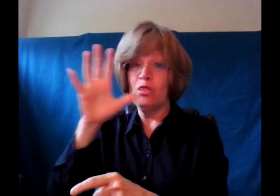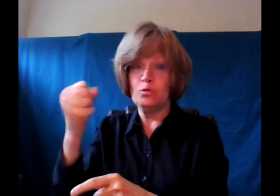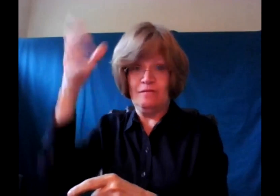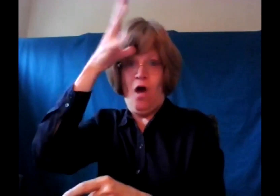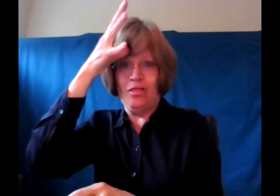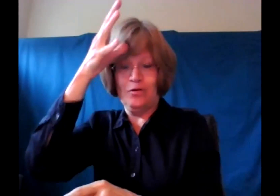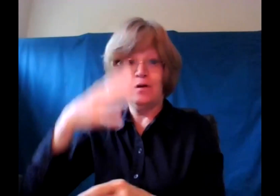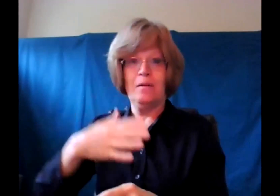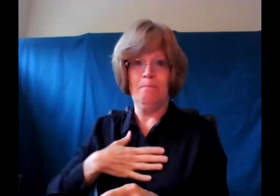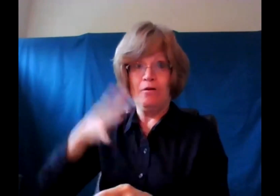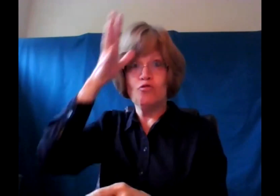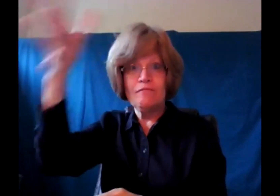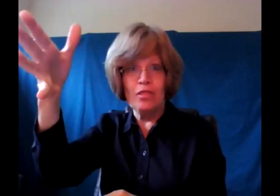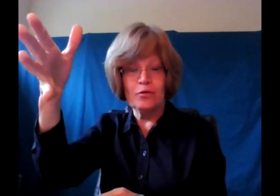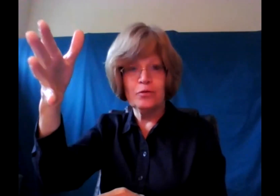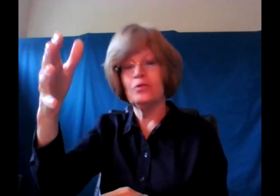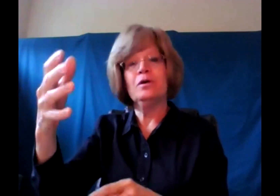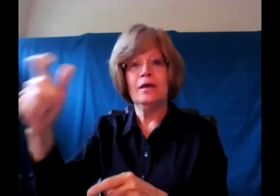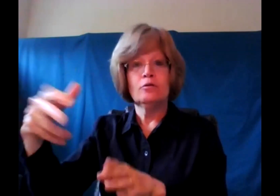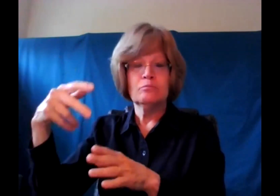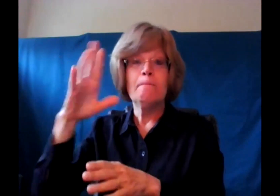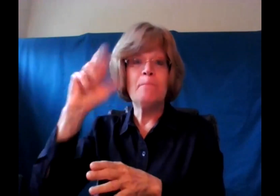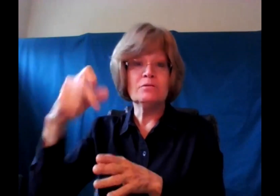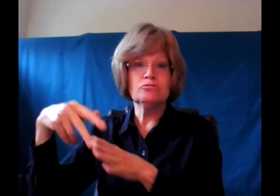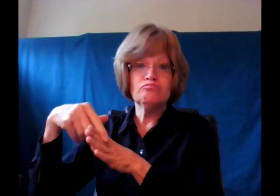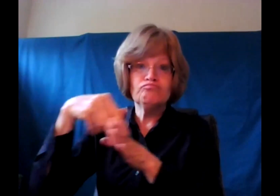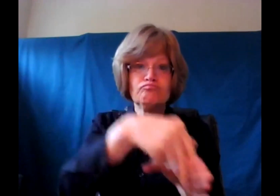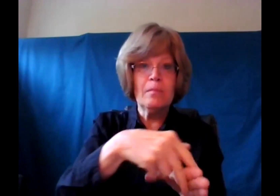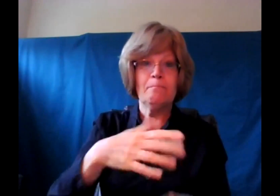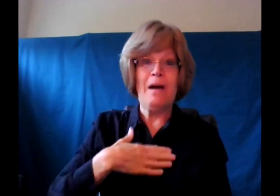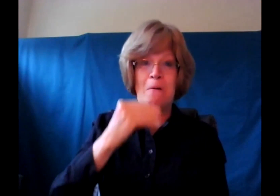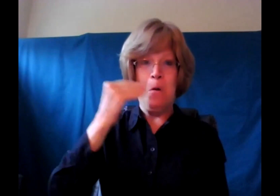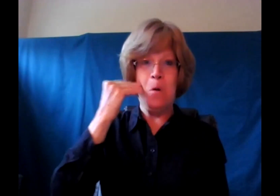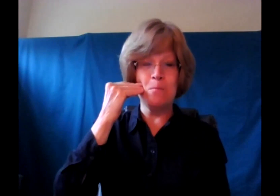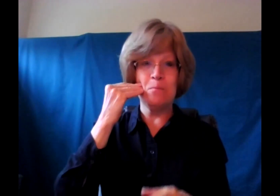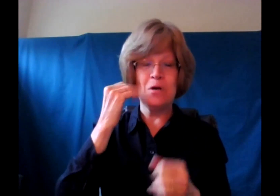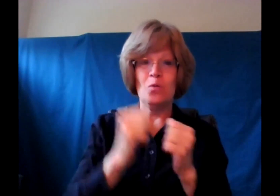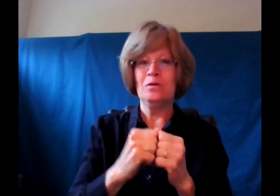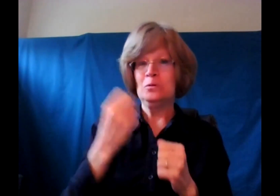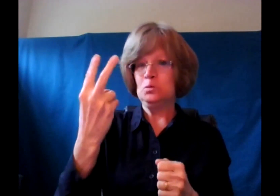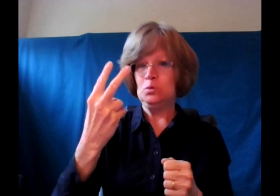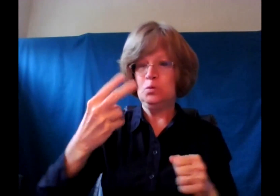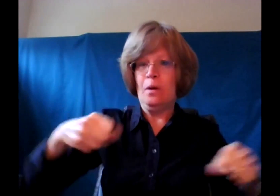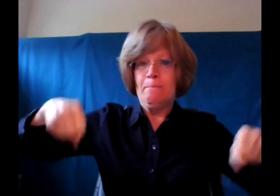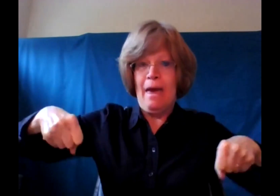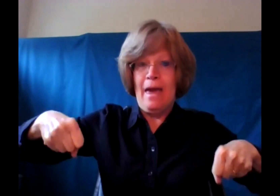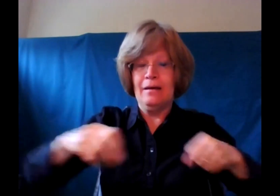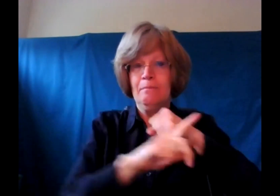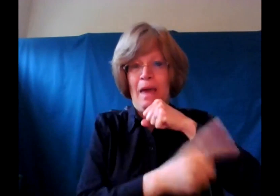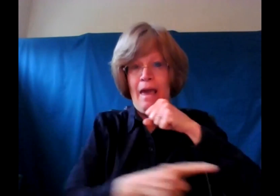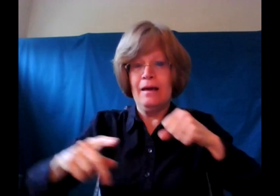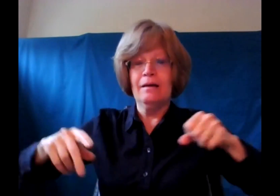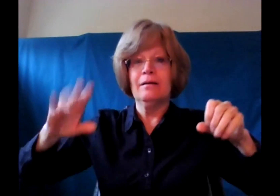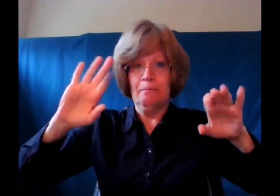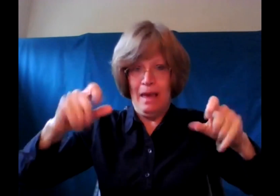He would take the bus to my home, and he would come with two shopping bags full of food.